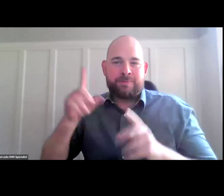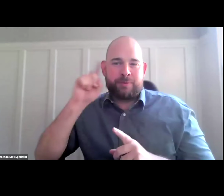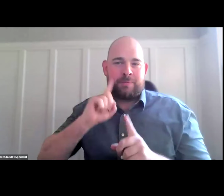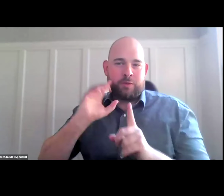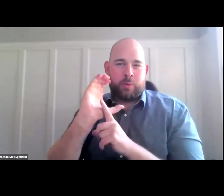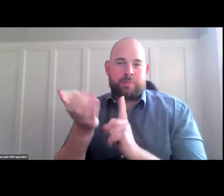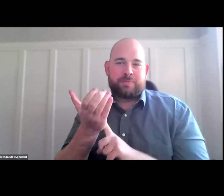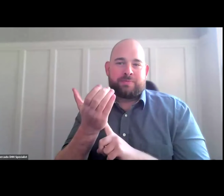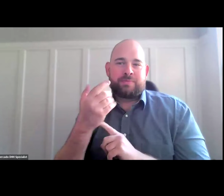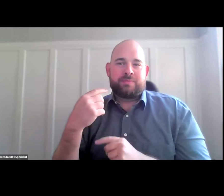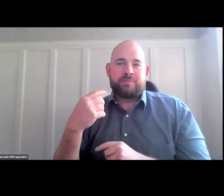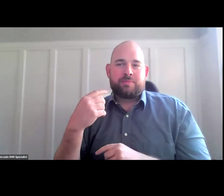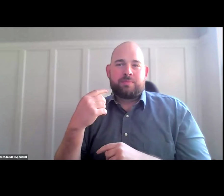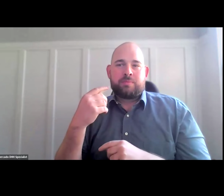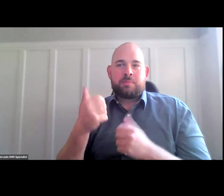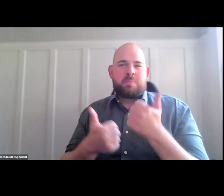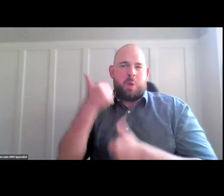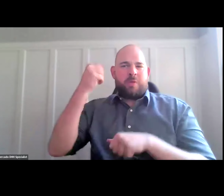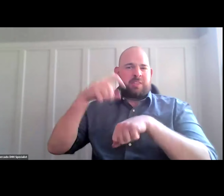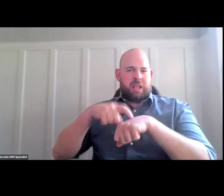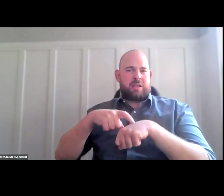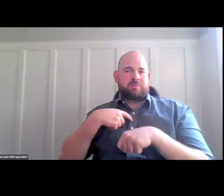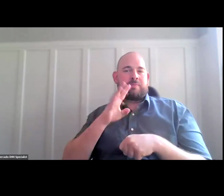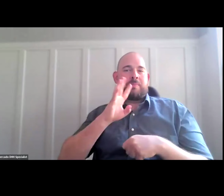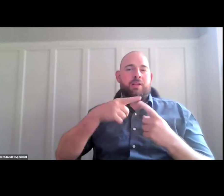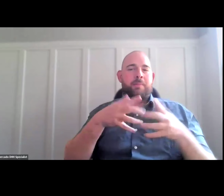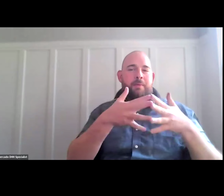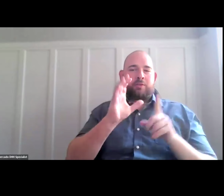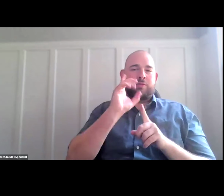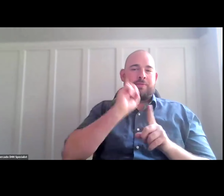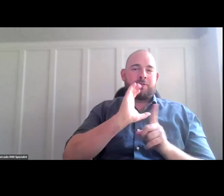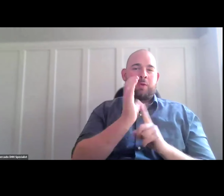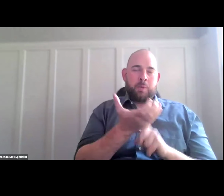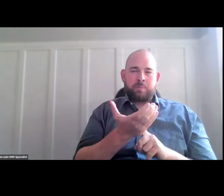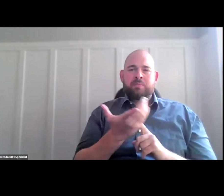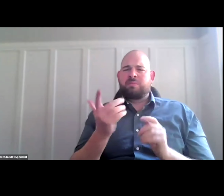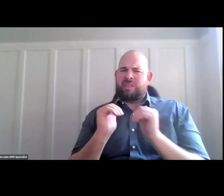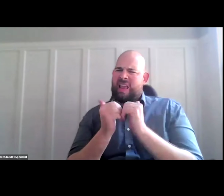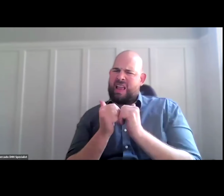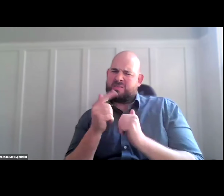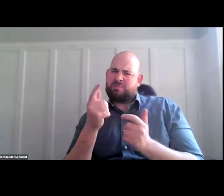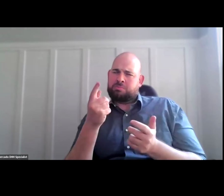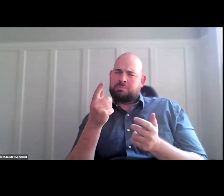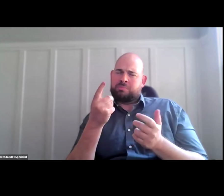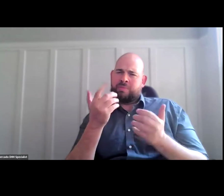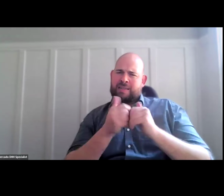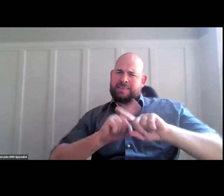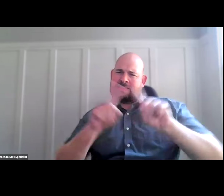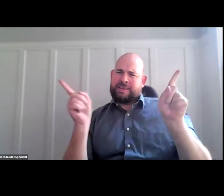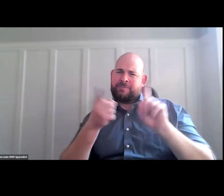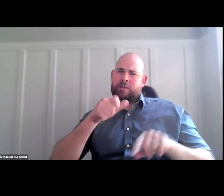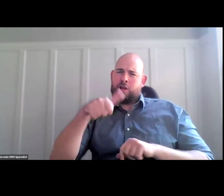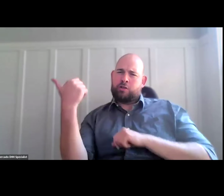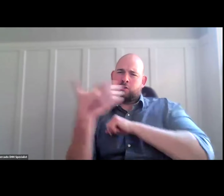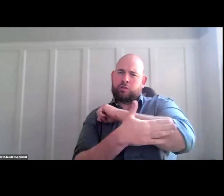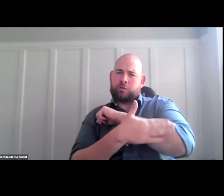deaf culture for several weeks now, and that's all related to American deaf culture. So that's whenever I'm talking about deaf culture, I'm